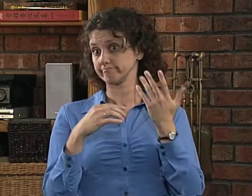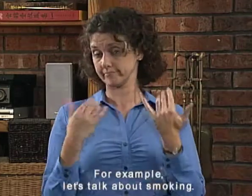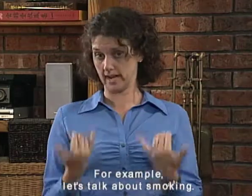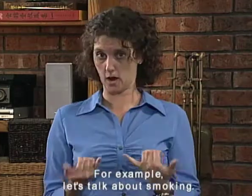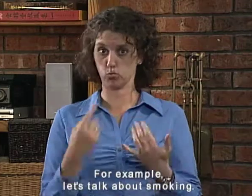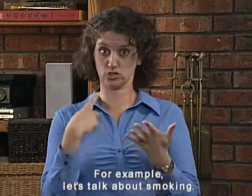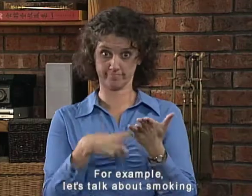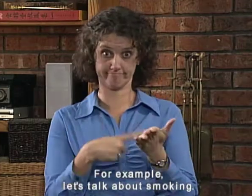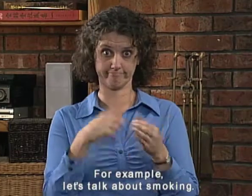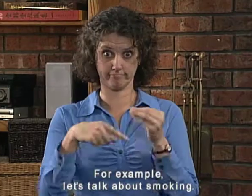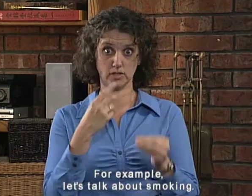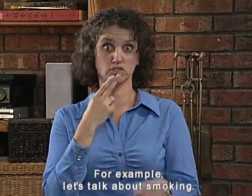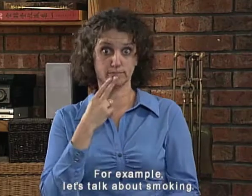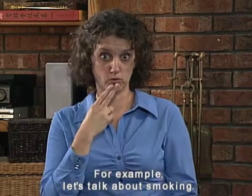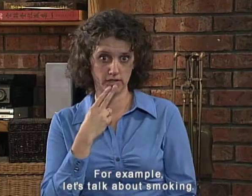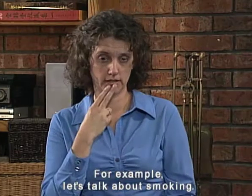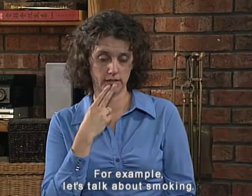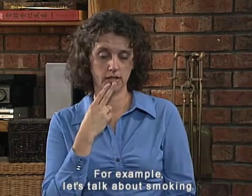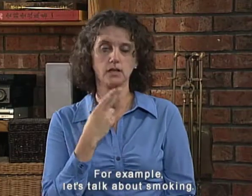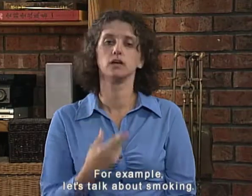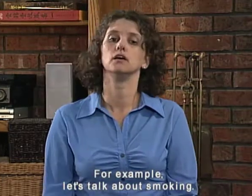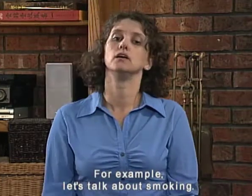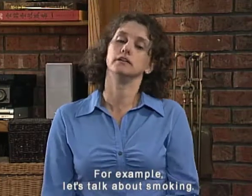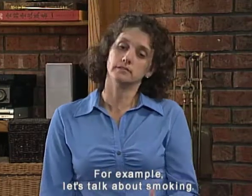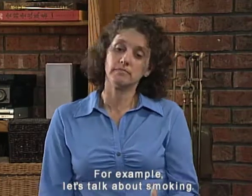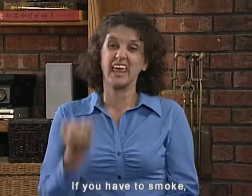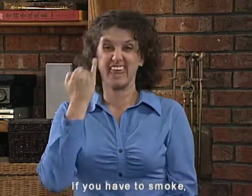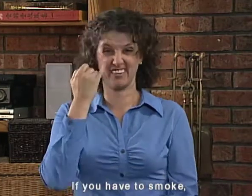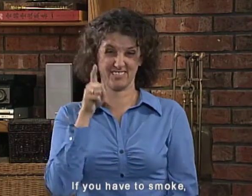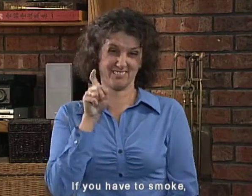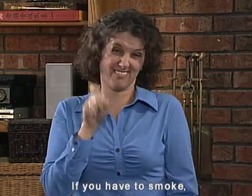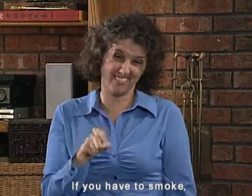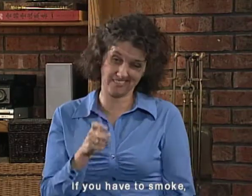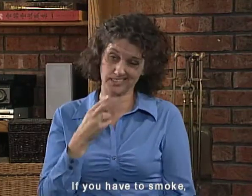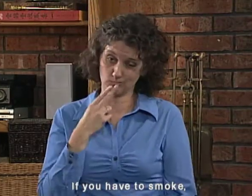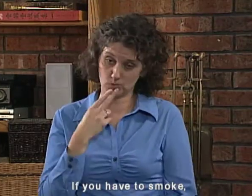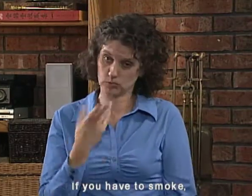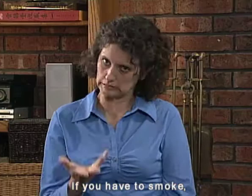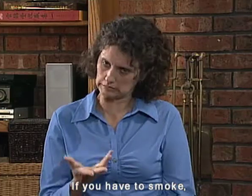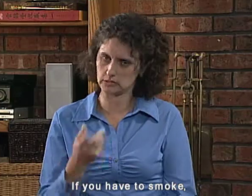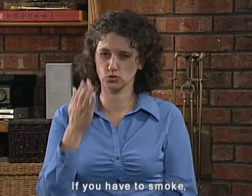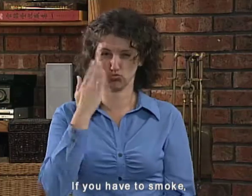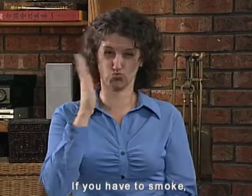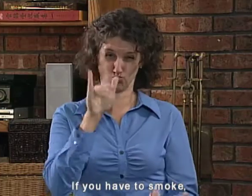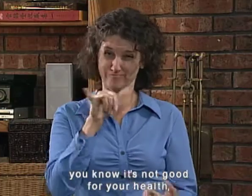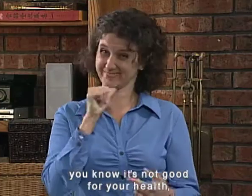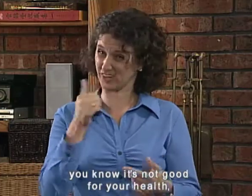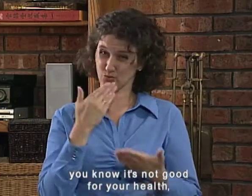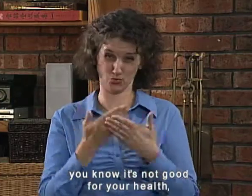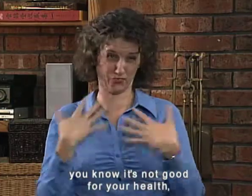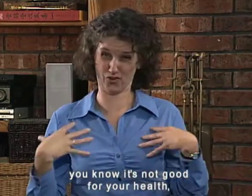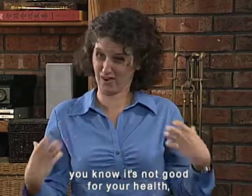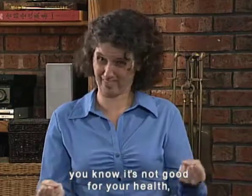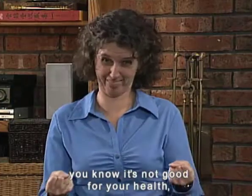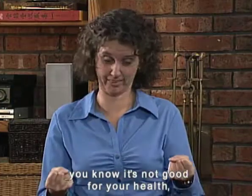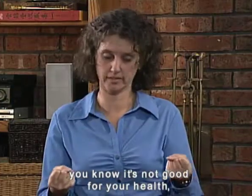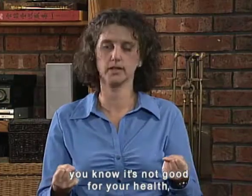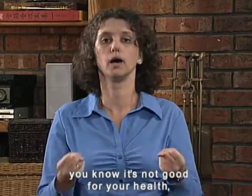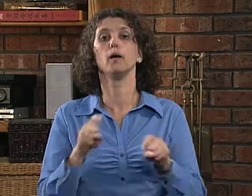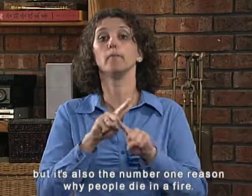For example, let's talk about smoking. If you have to smoke, you know it's not good for your health,